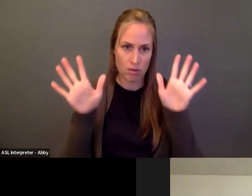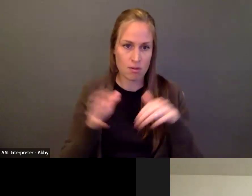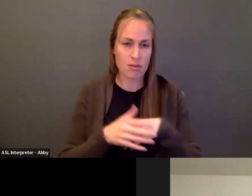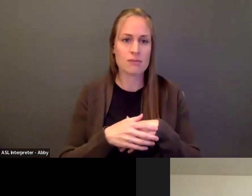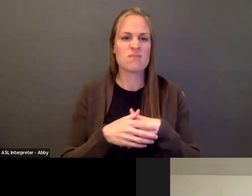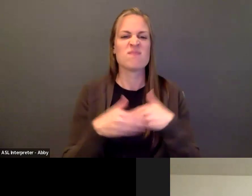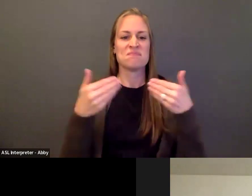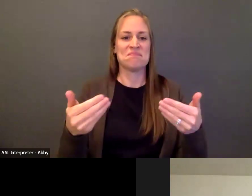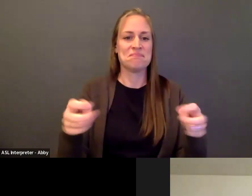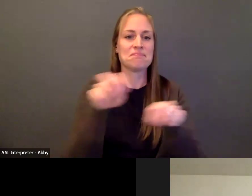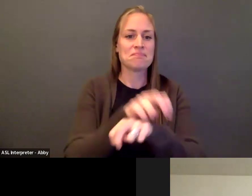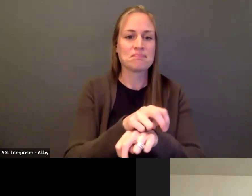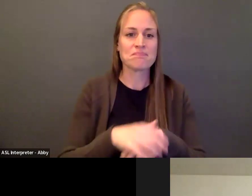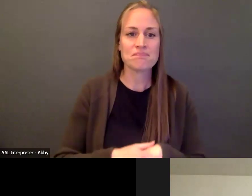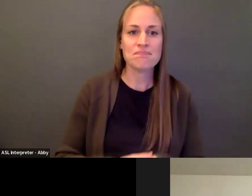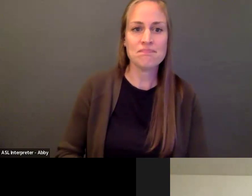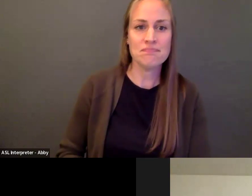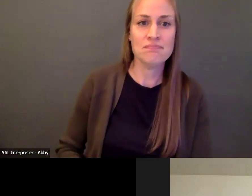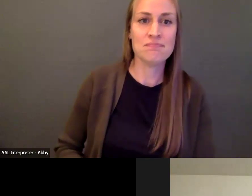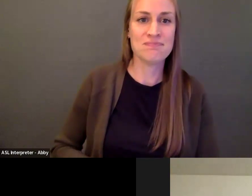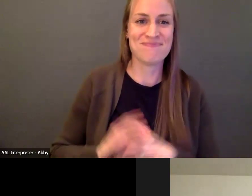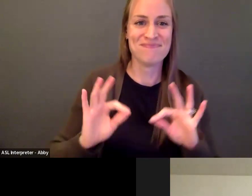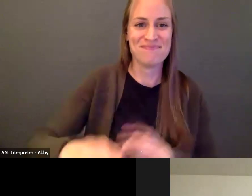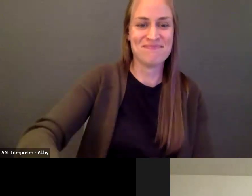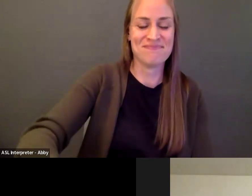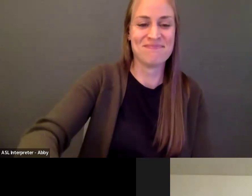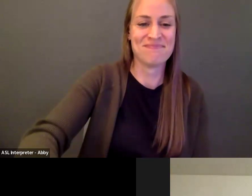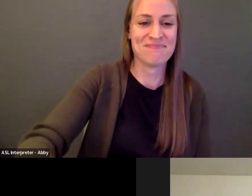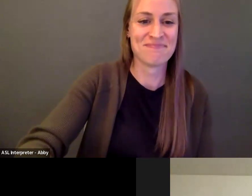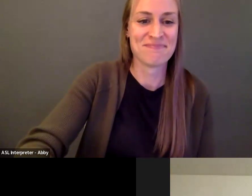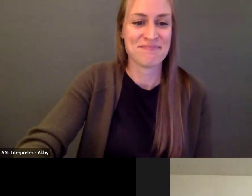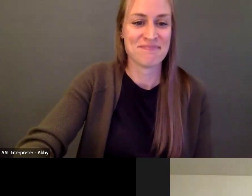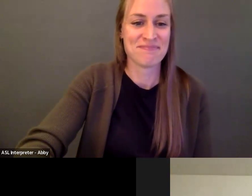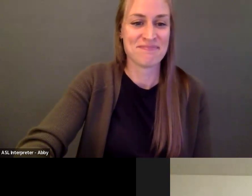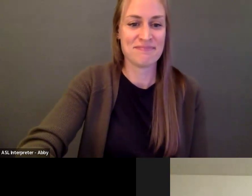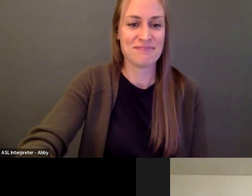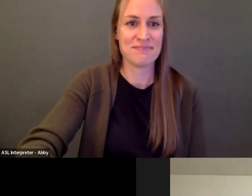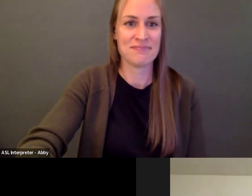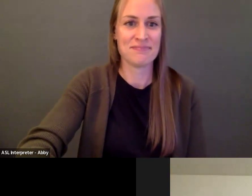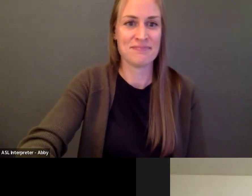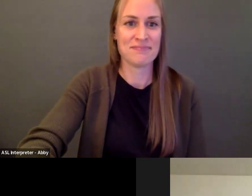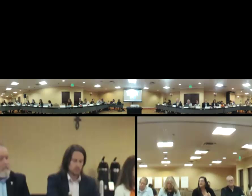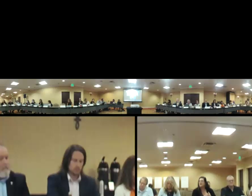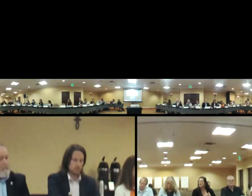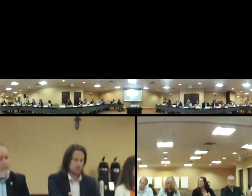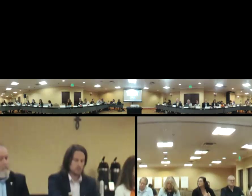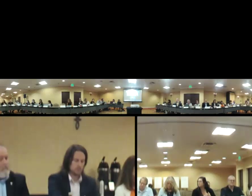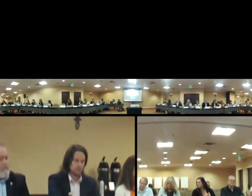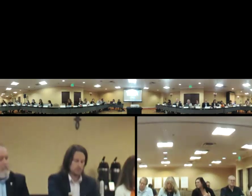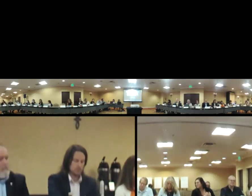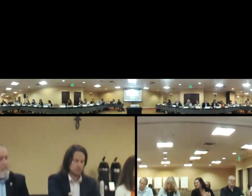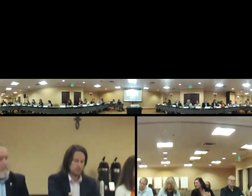that advocacy and that chronic system of just reacting and not looking at the